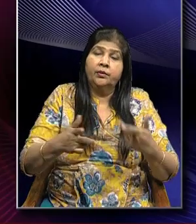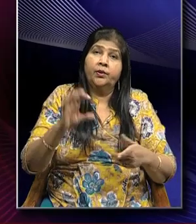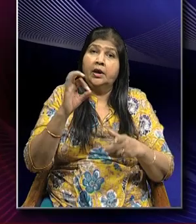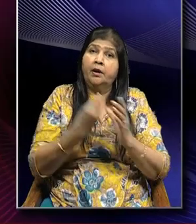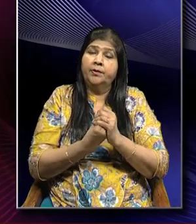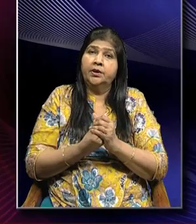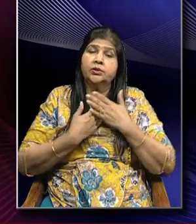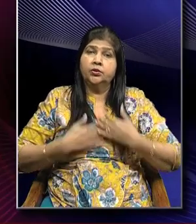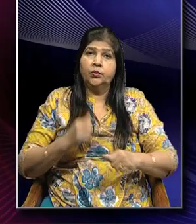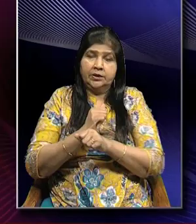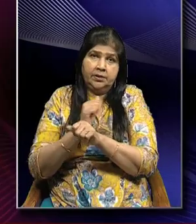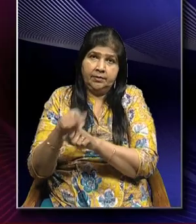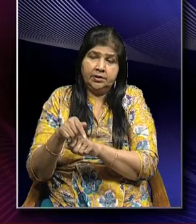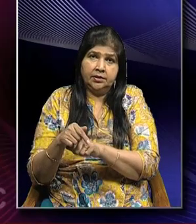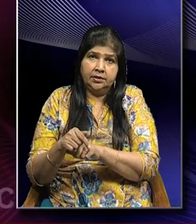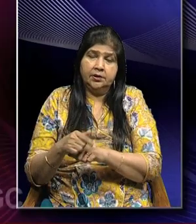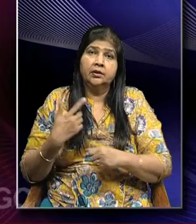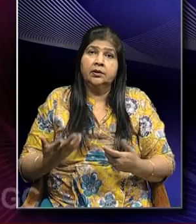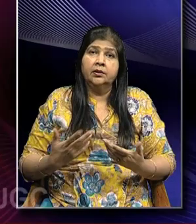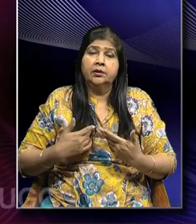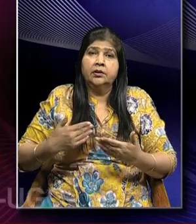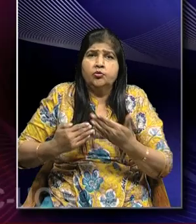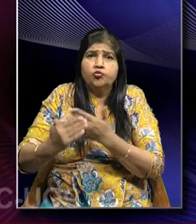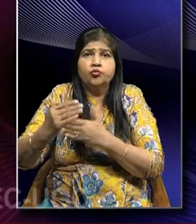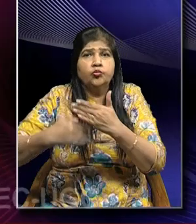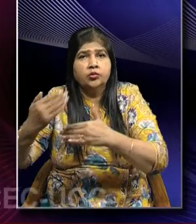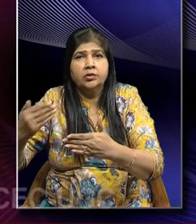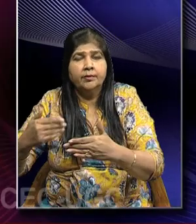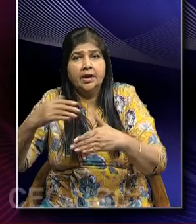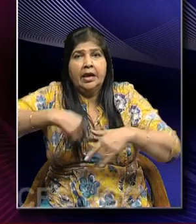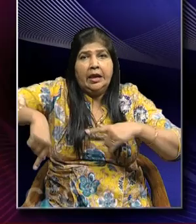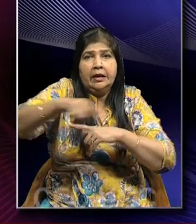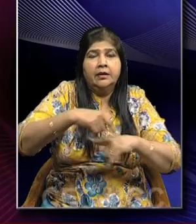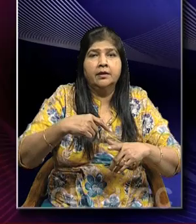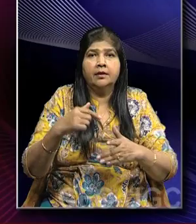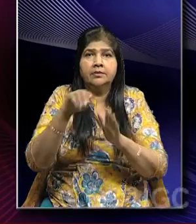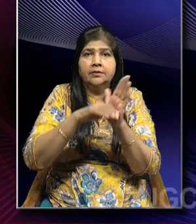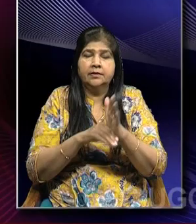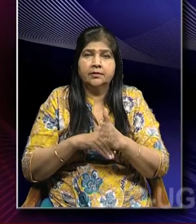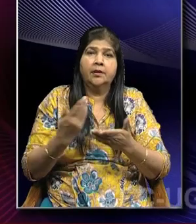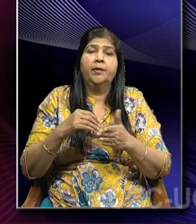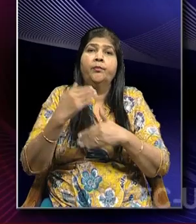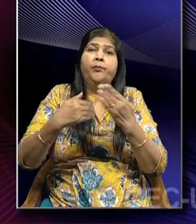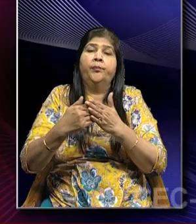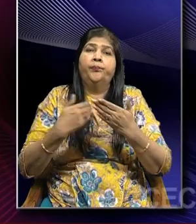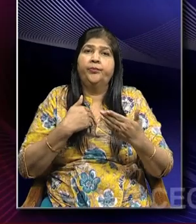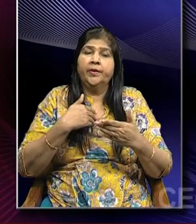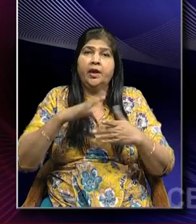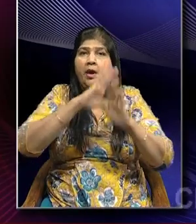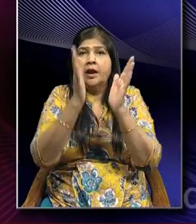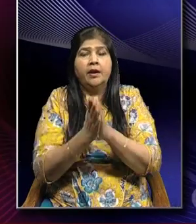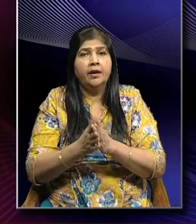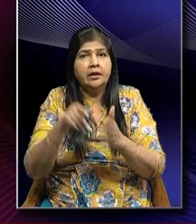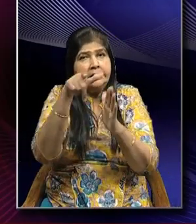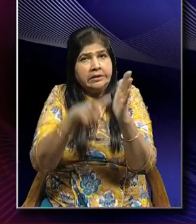to establish, or I can say to streamline your internal systems and processes. We can streamline our entire system